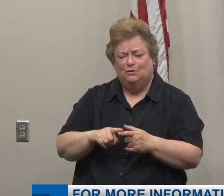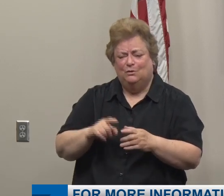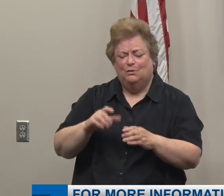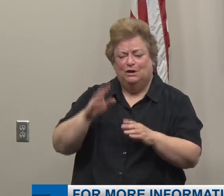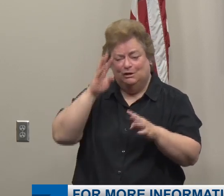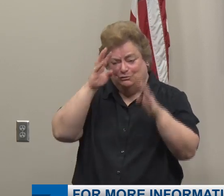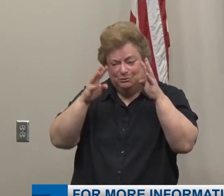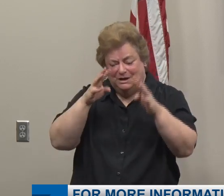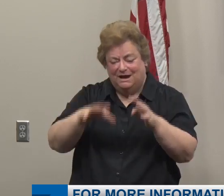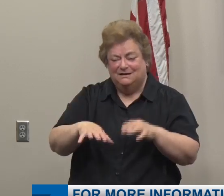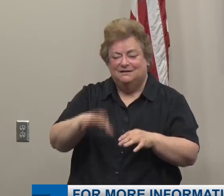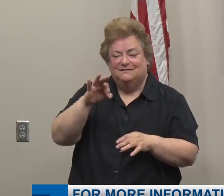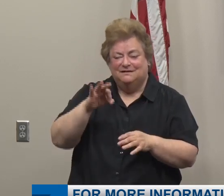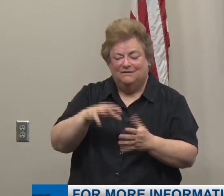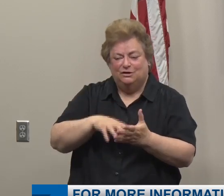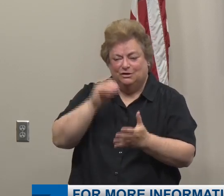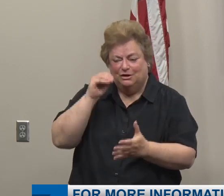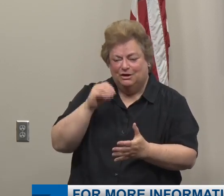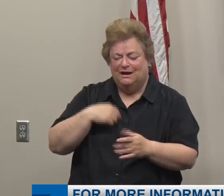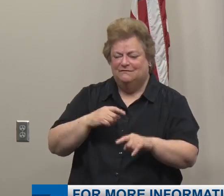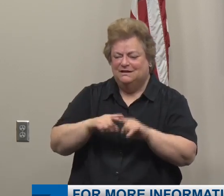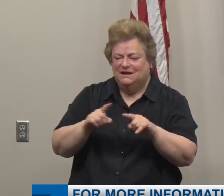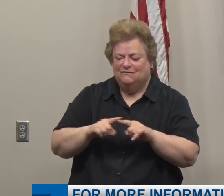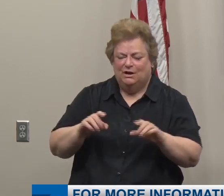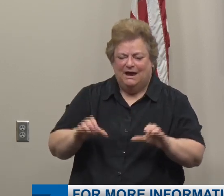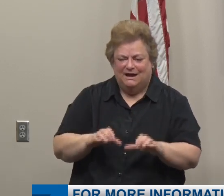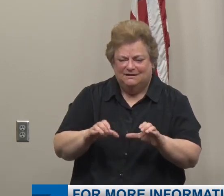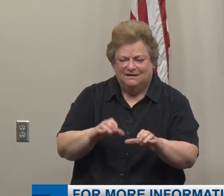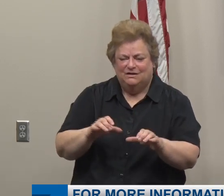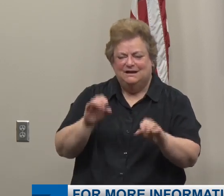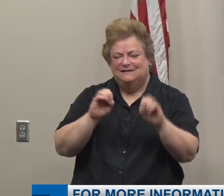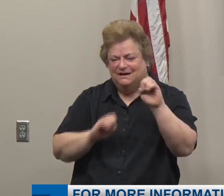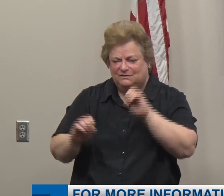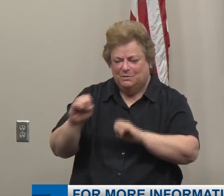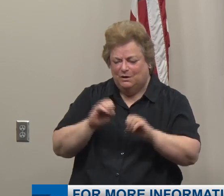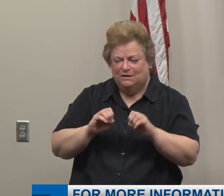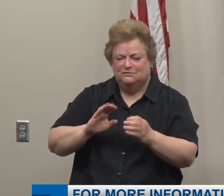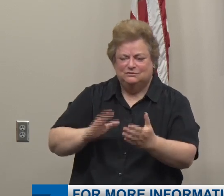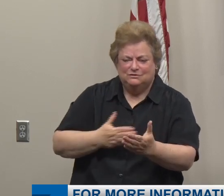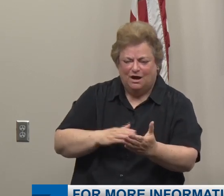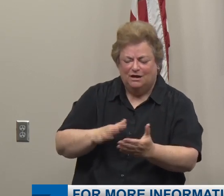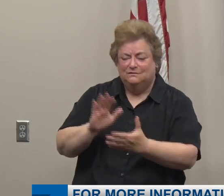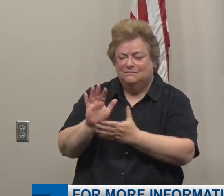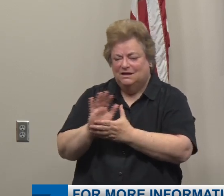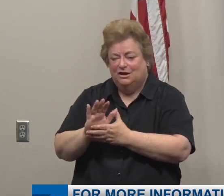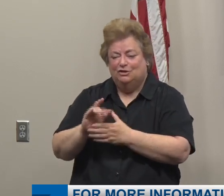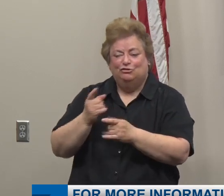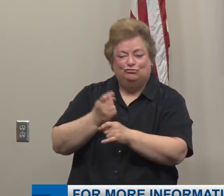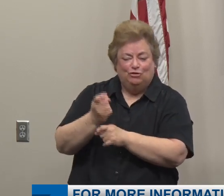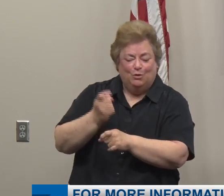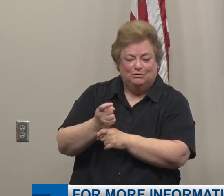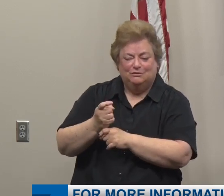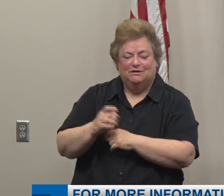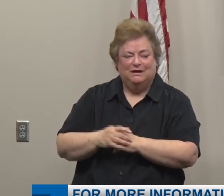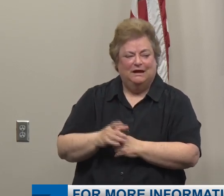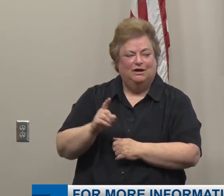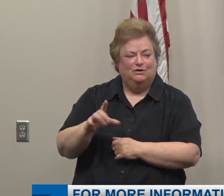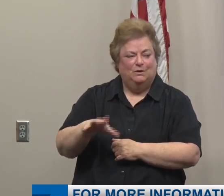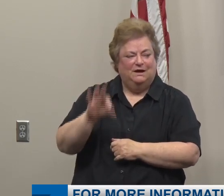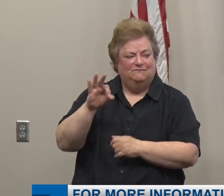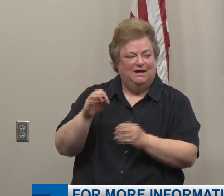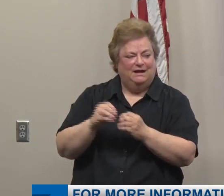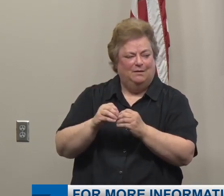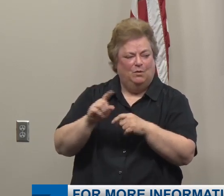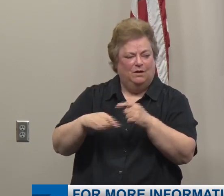with a mix of activities experiments videos books songs jokes and more you can find more about